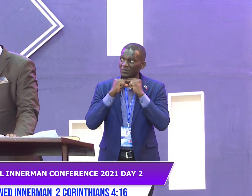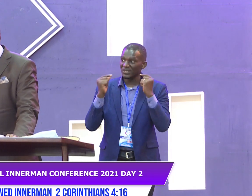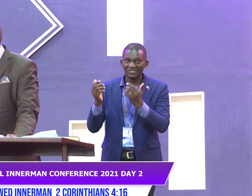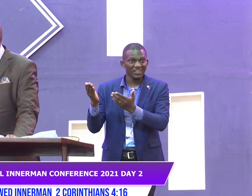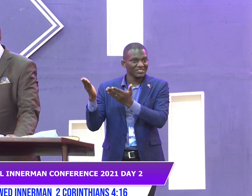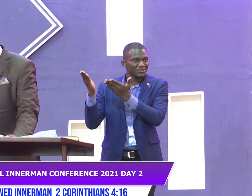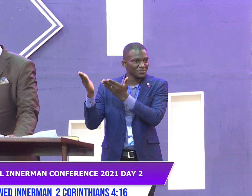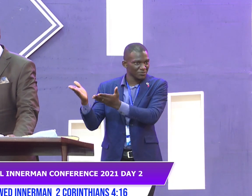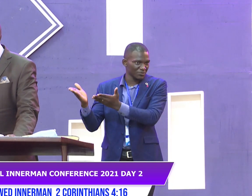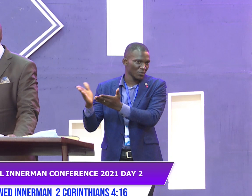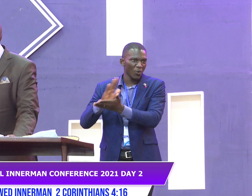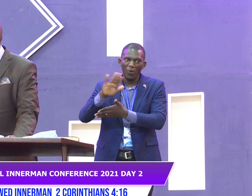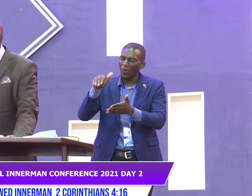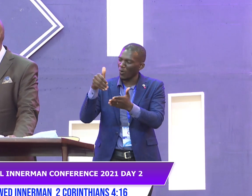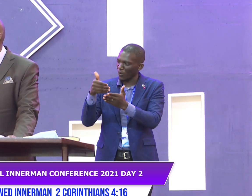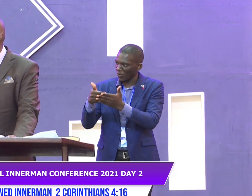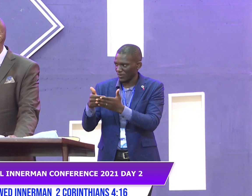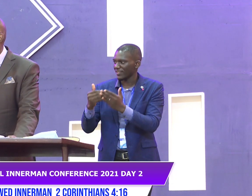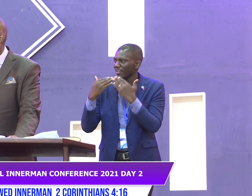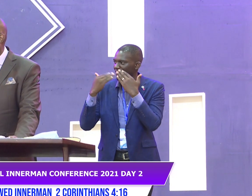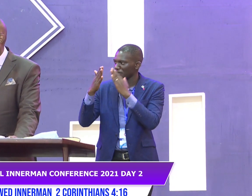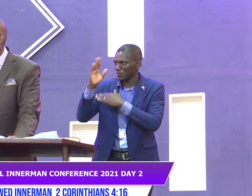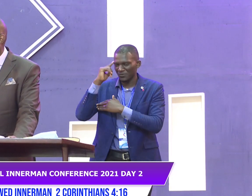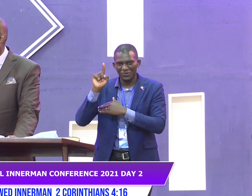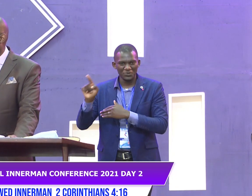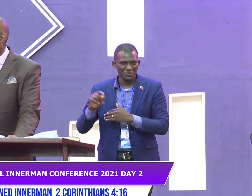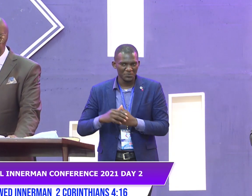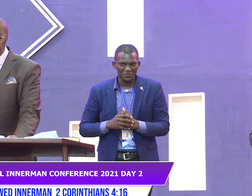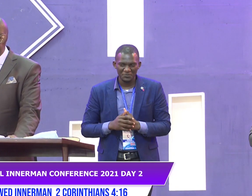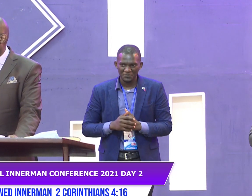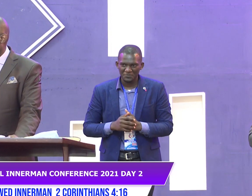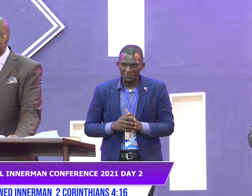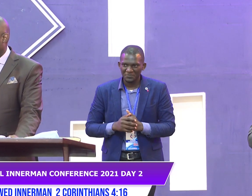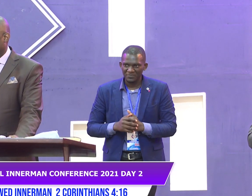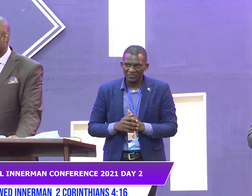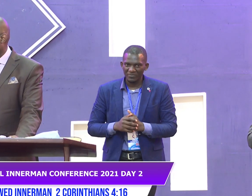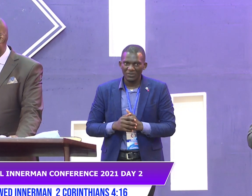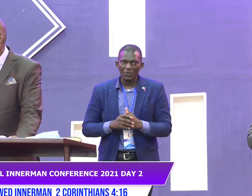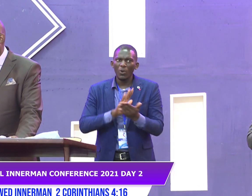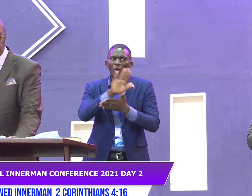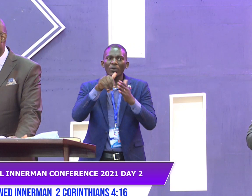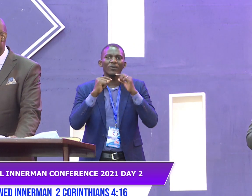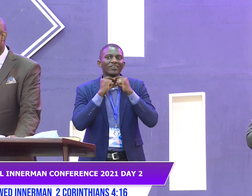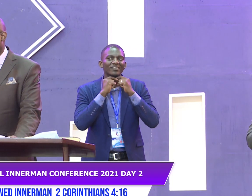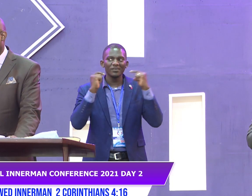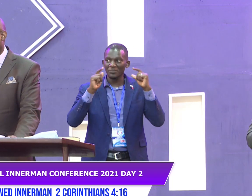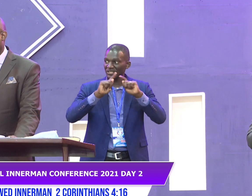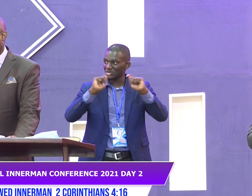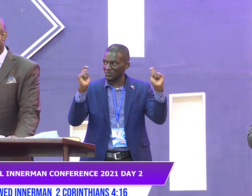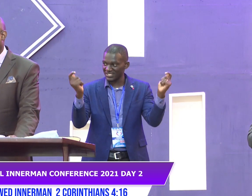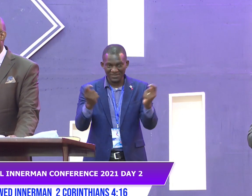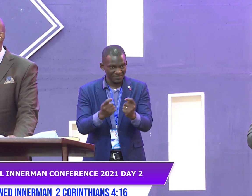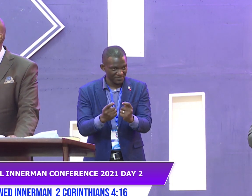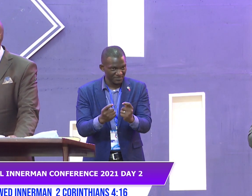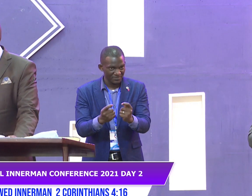for the team of pastors that I co-work with. Pastor team. The pastor